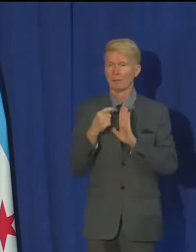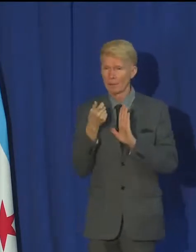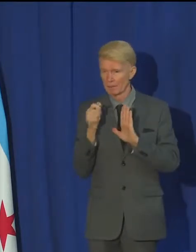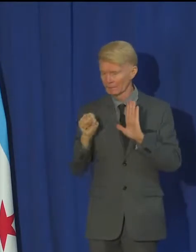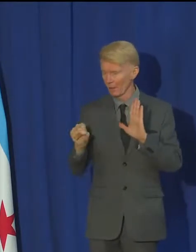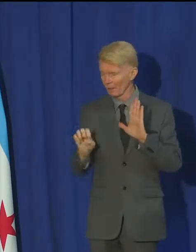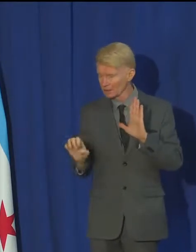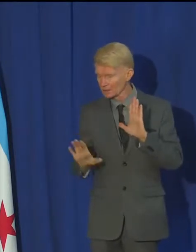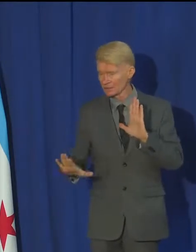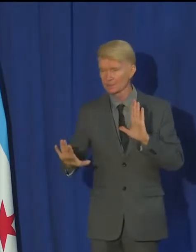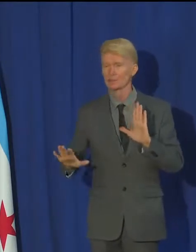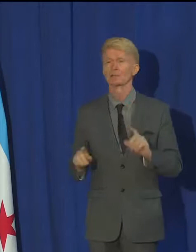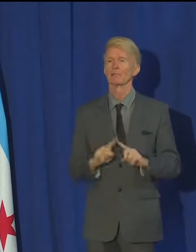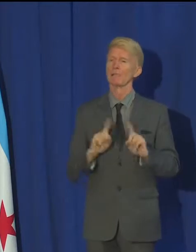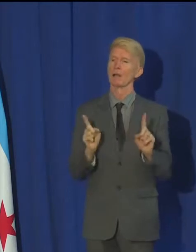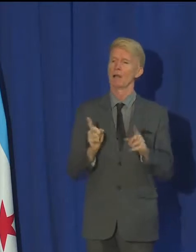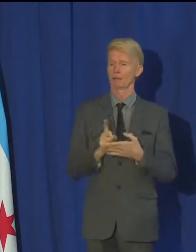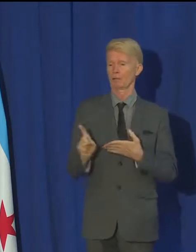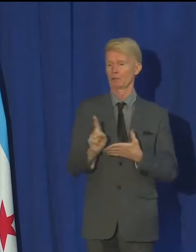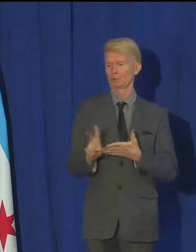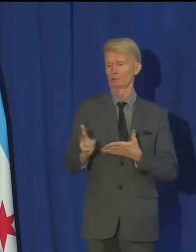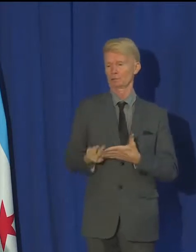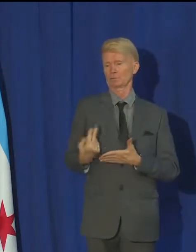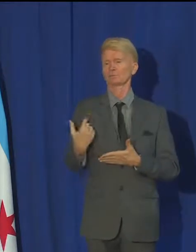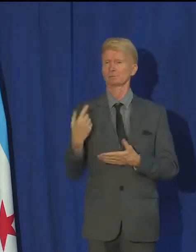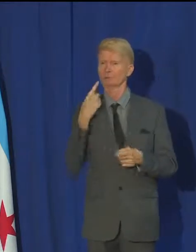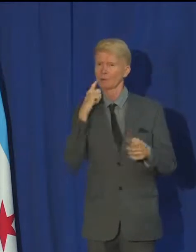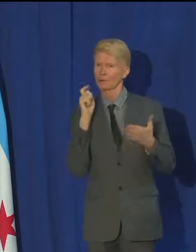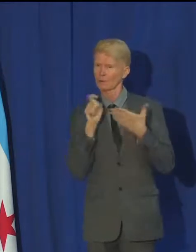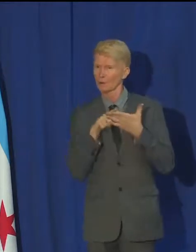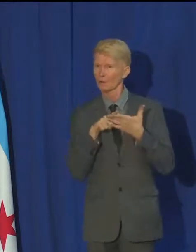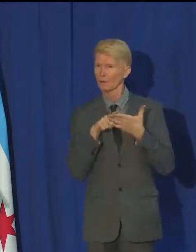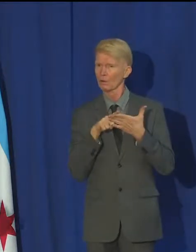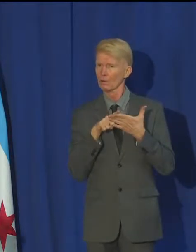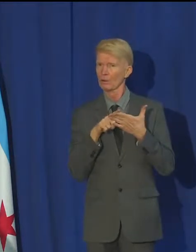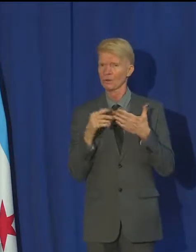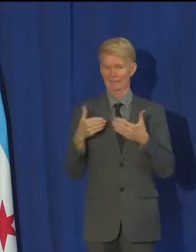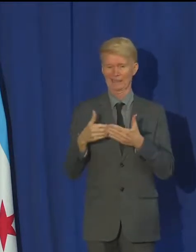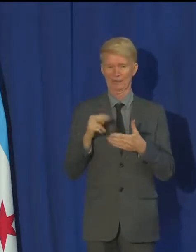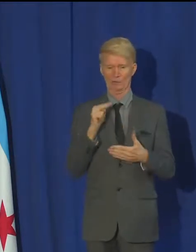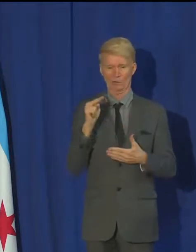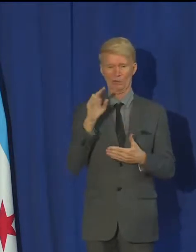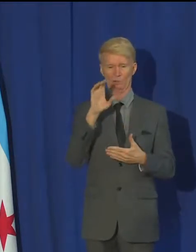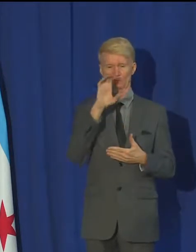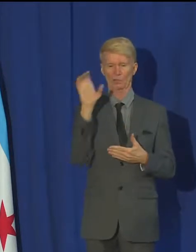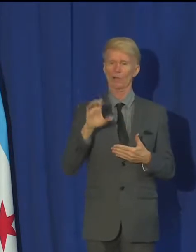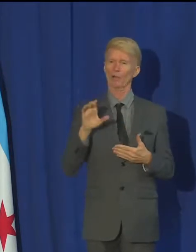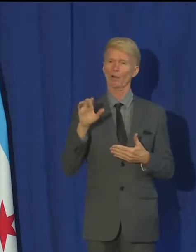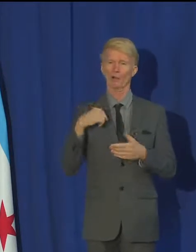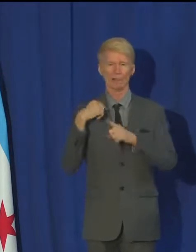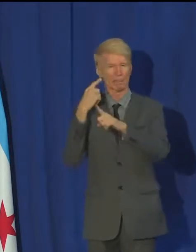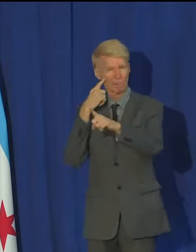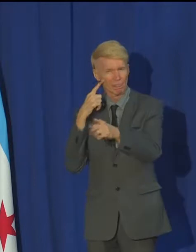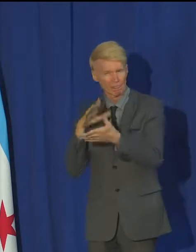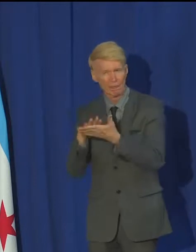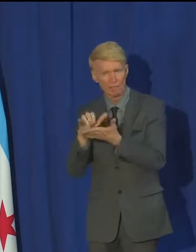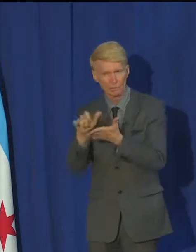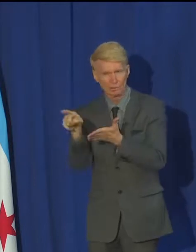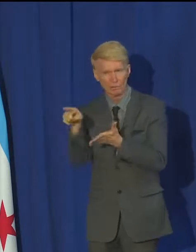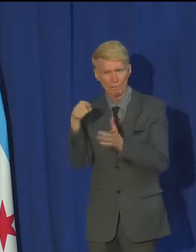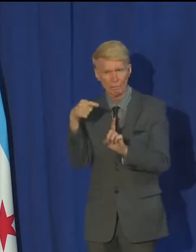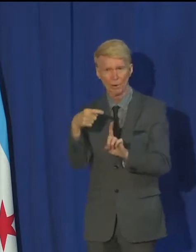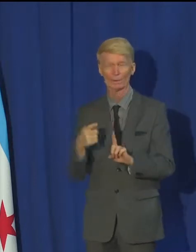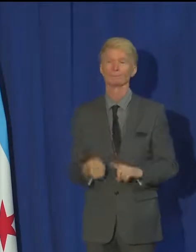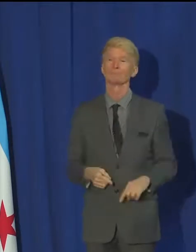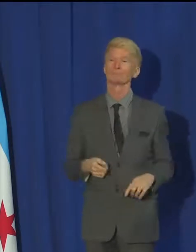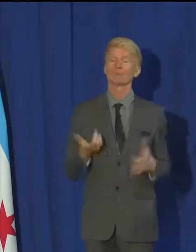Southeast. But over the last few weeks, we had seen some hotspot in the near North area, and I presume that's what this is referring to. And the